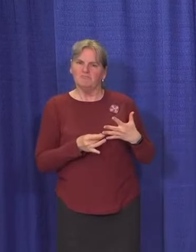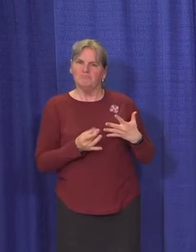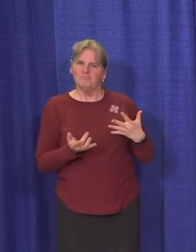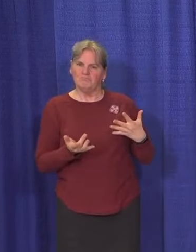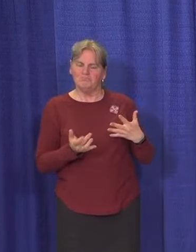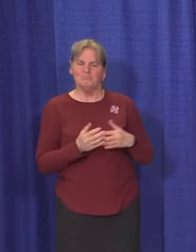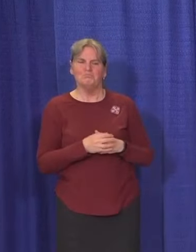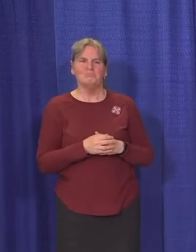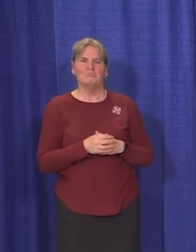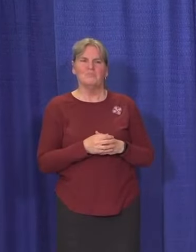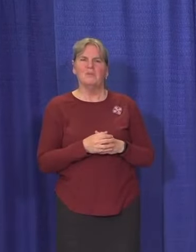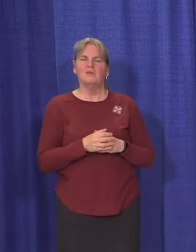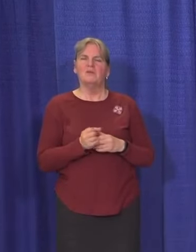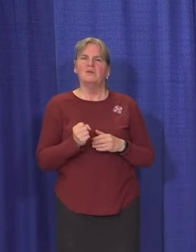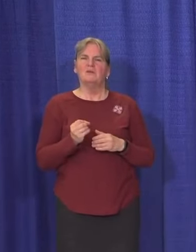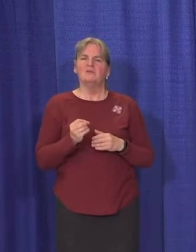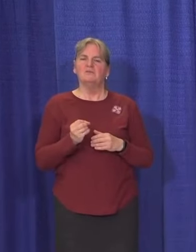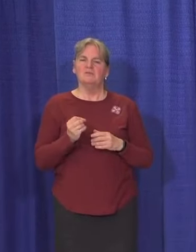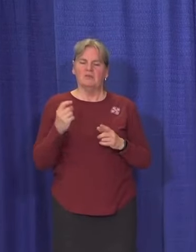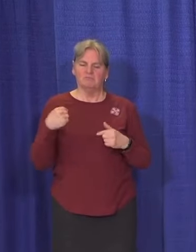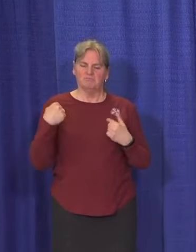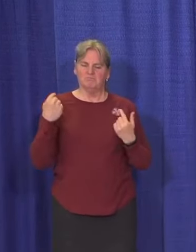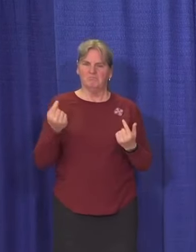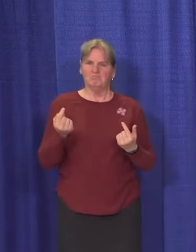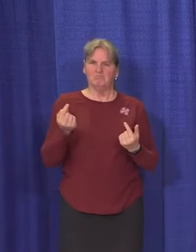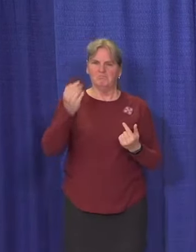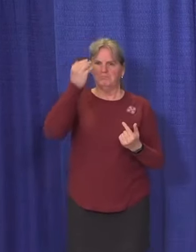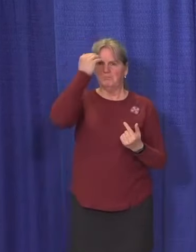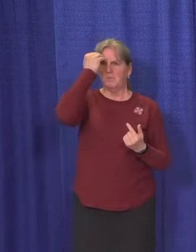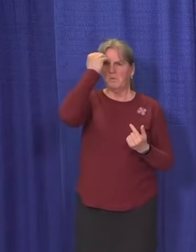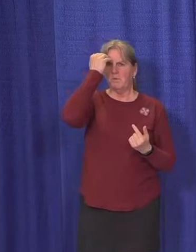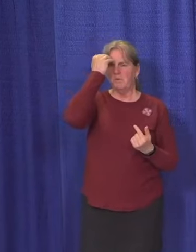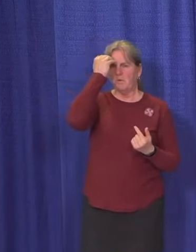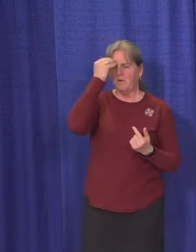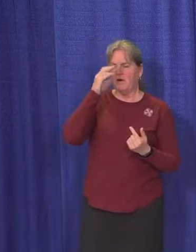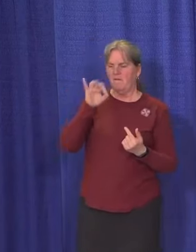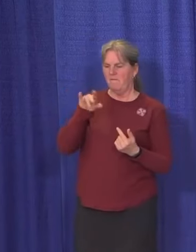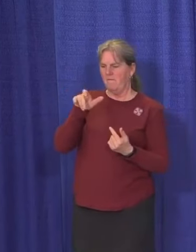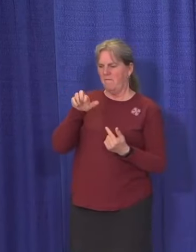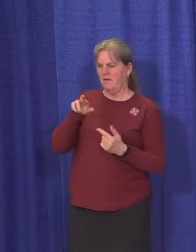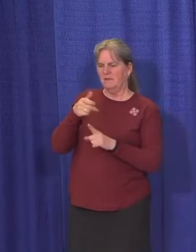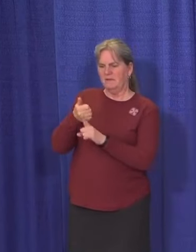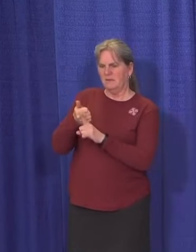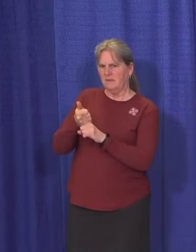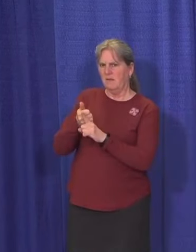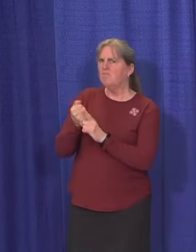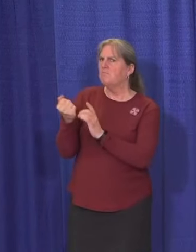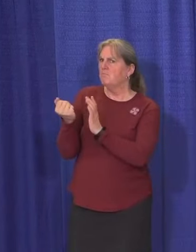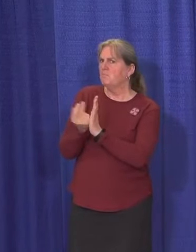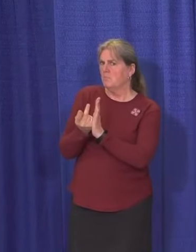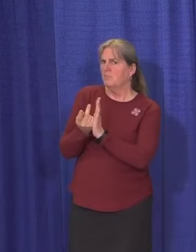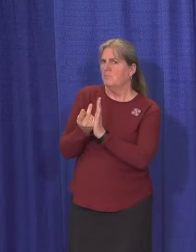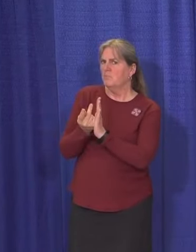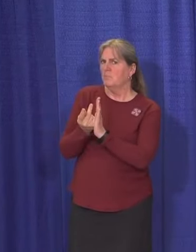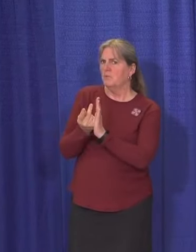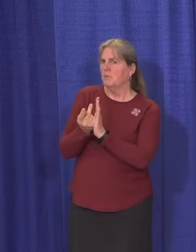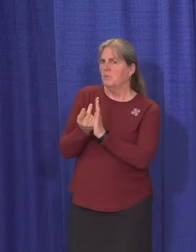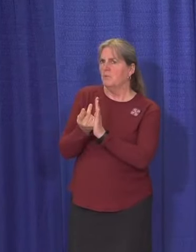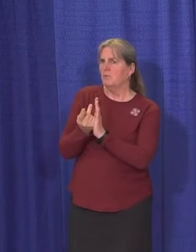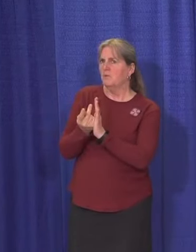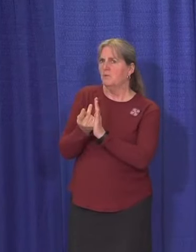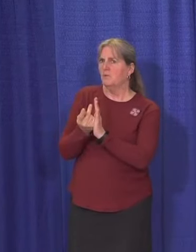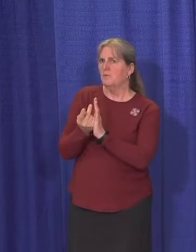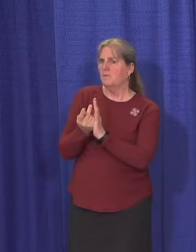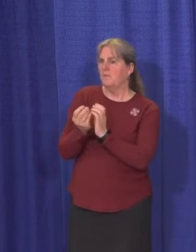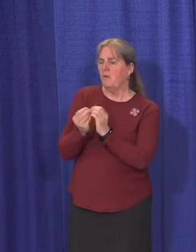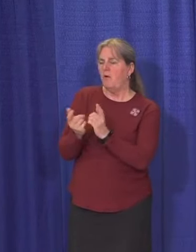and really from the beginning of the knowing that Pfizer was going to be ahead in getting